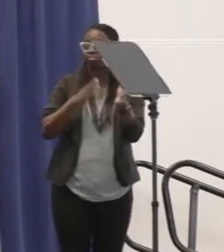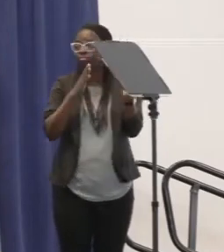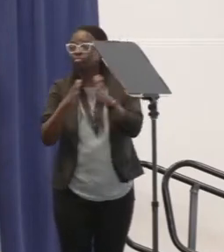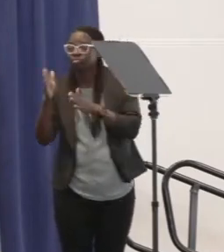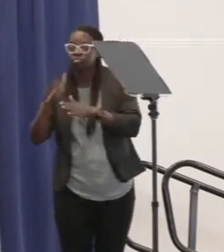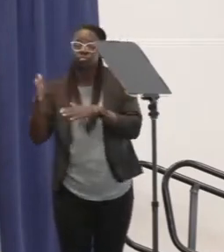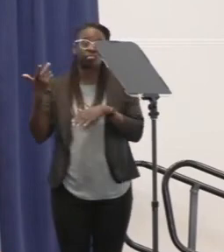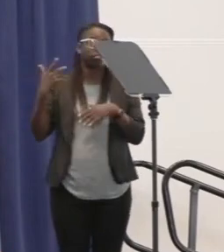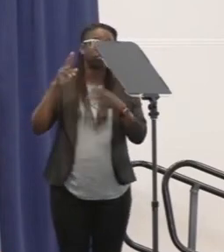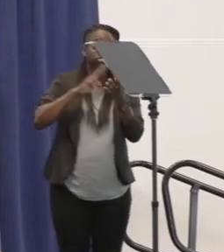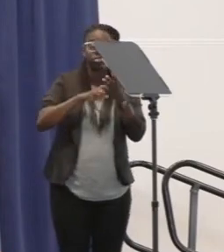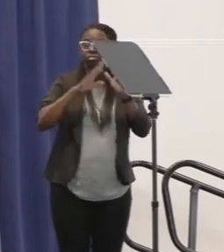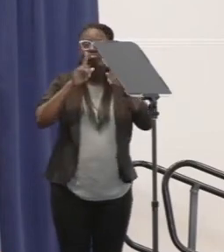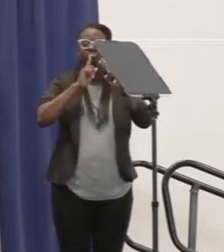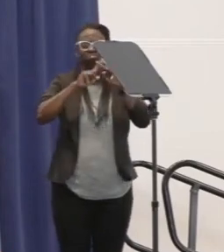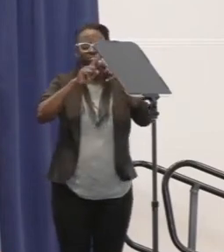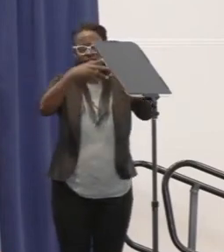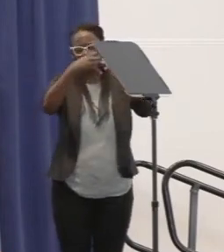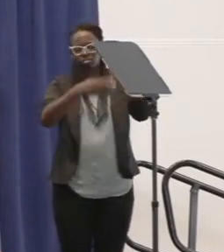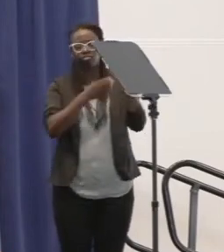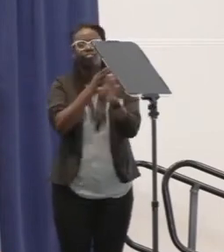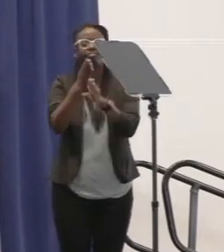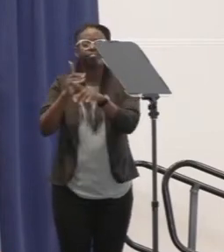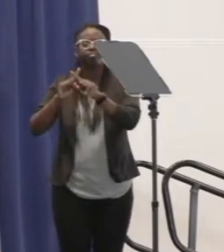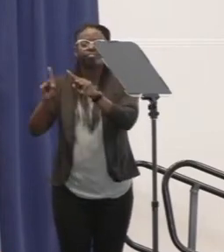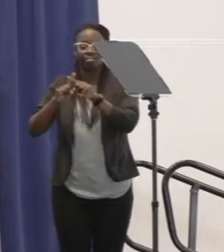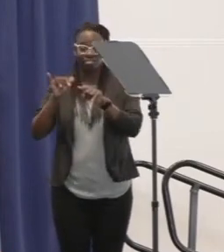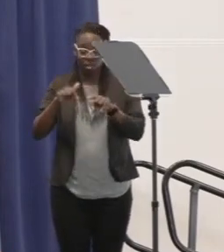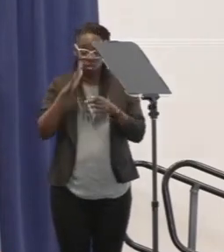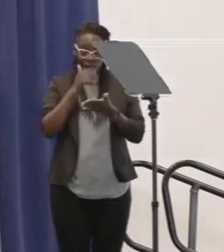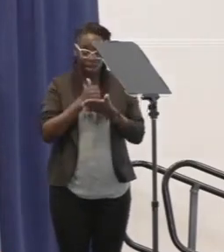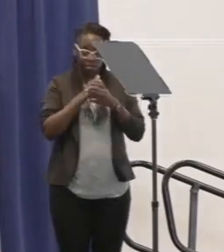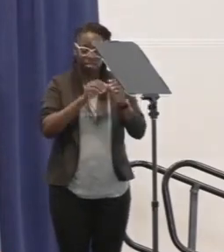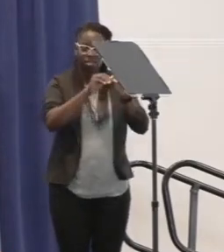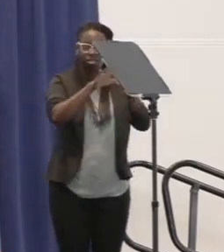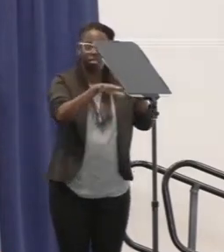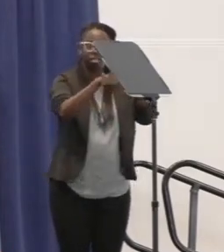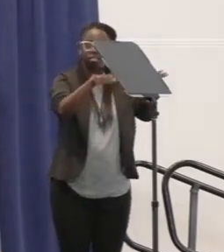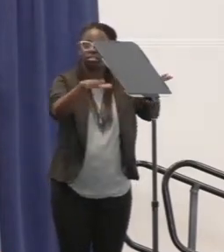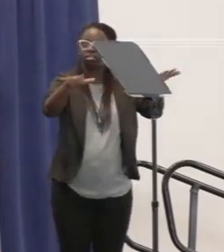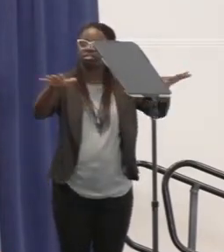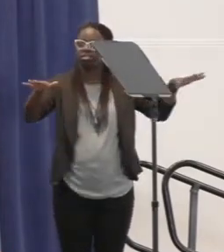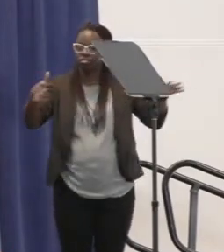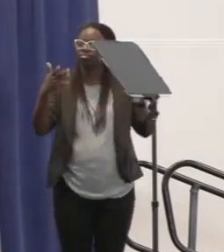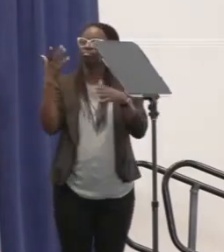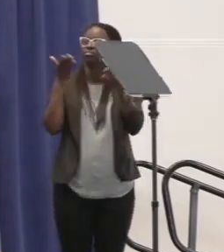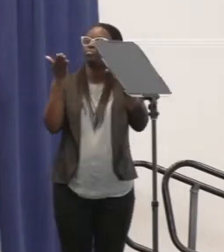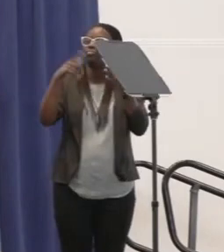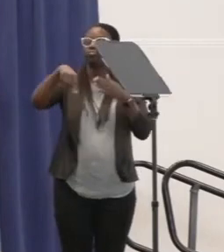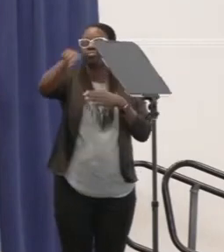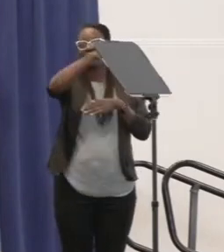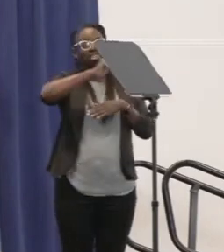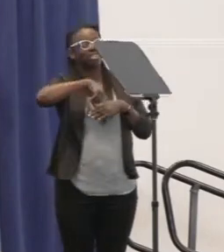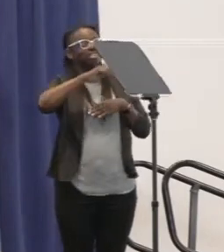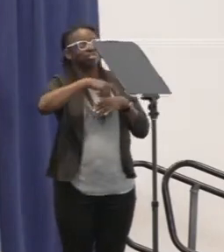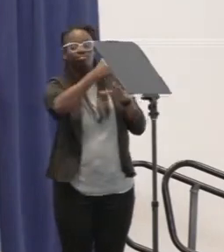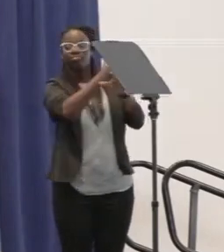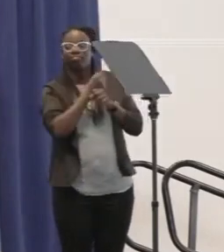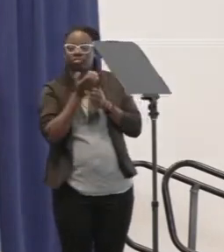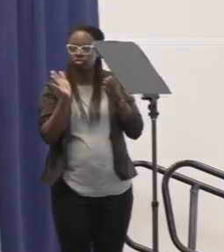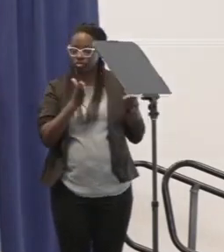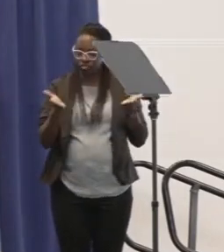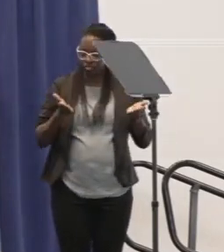to serve the great city of Boston and the Commonwealth of Massachusetts. Let me close by saying